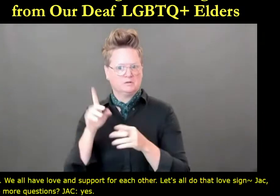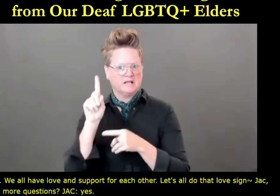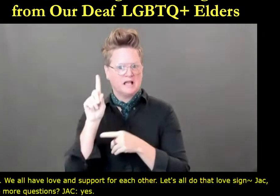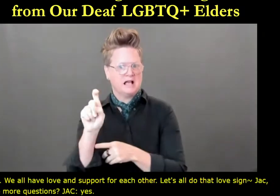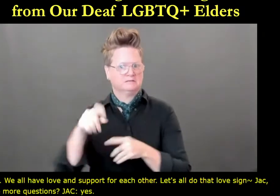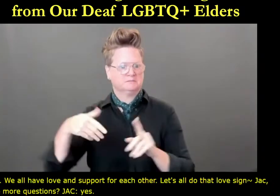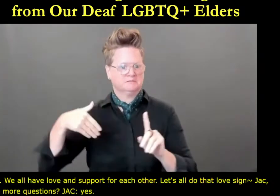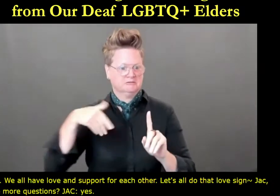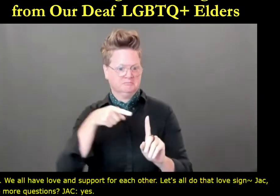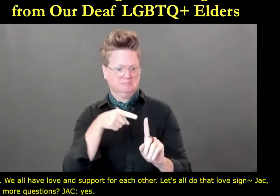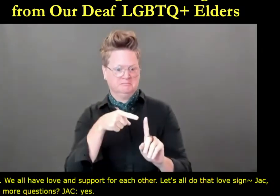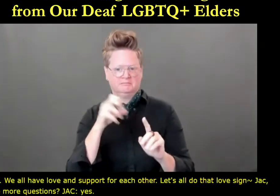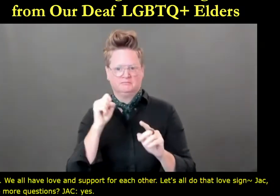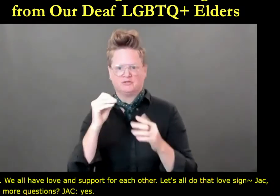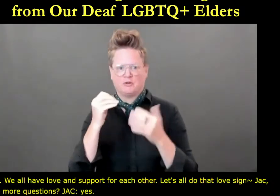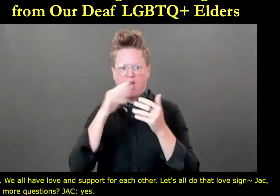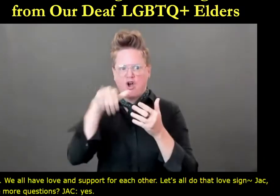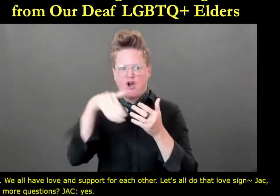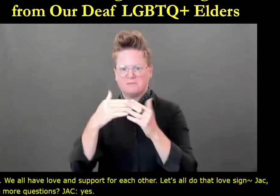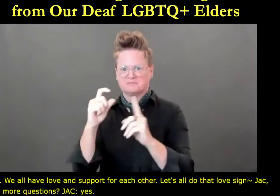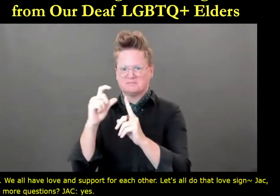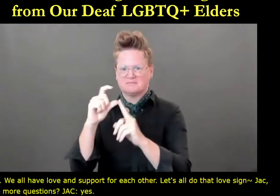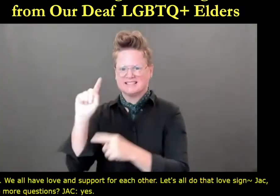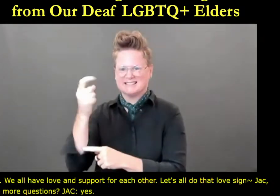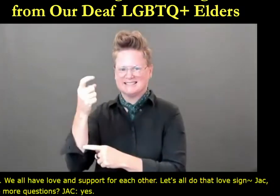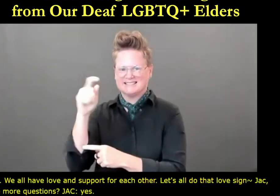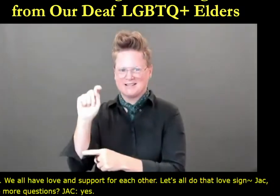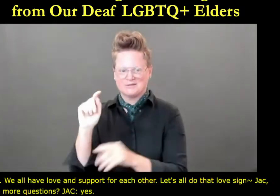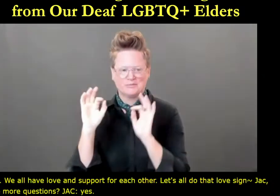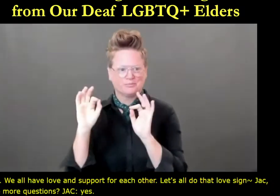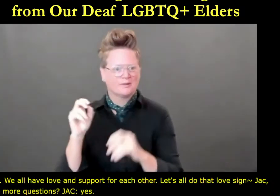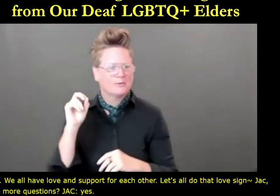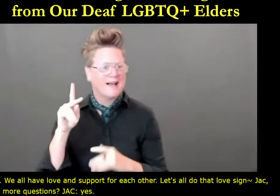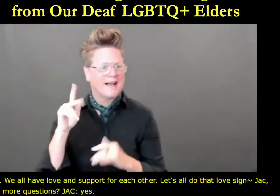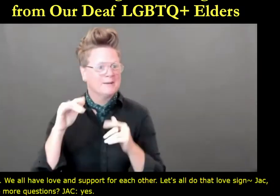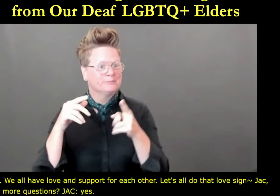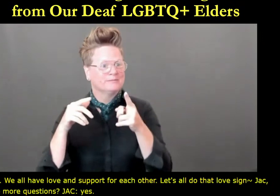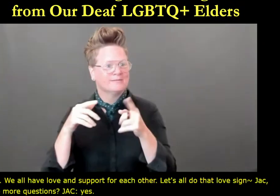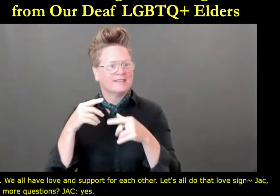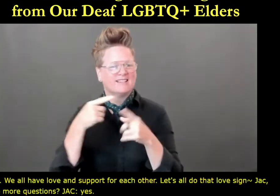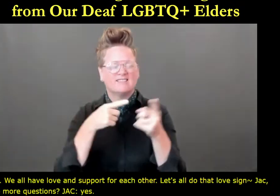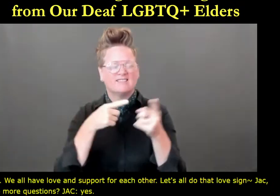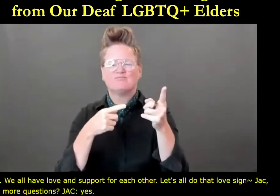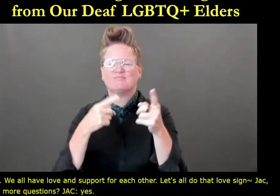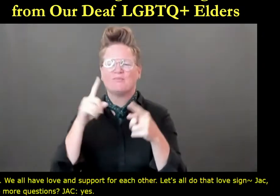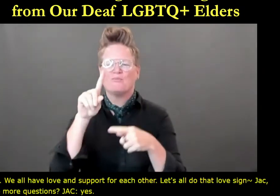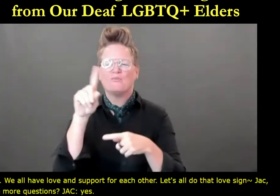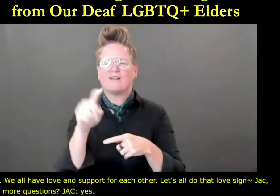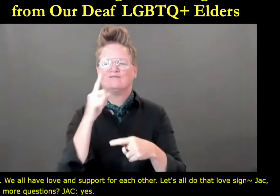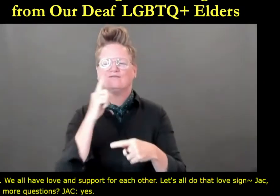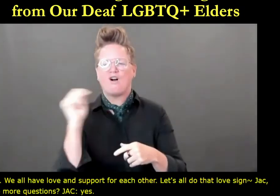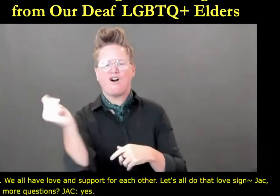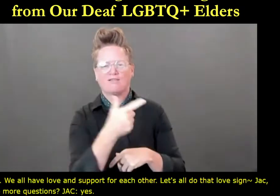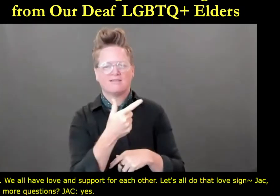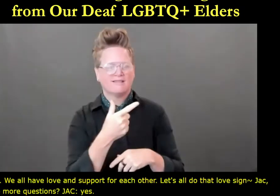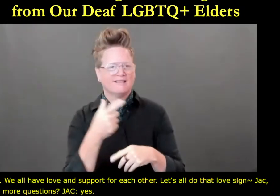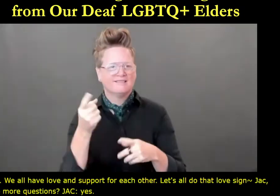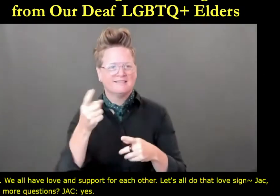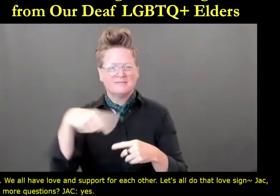so far we don't have any hearing people who are asking questions uh so it's great that we have this q a chat